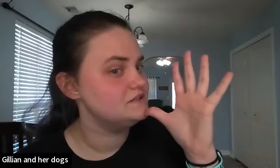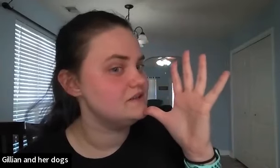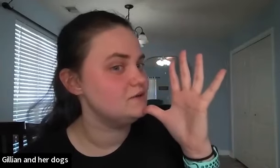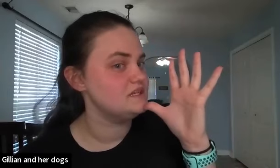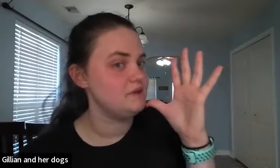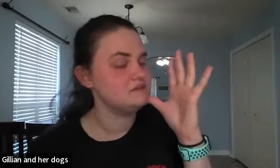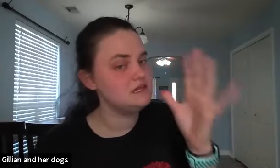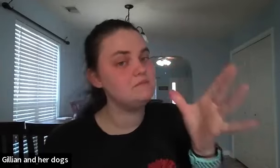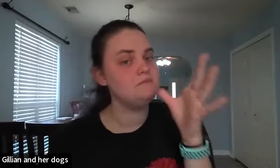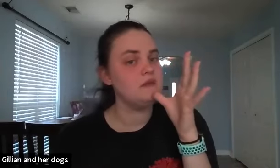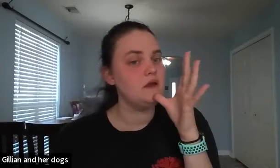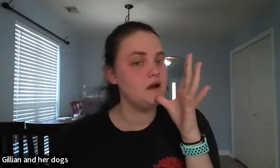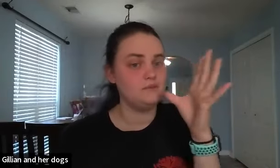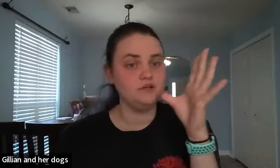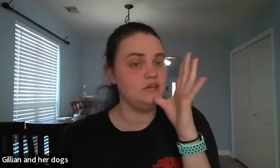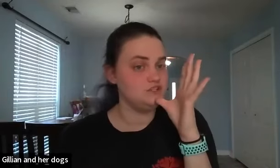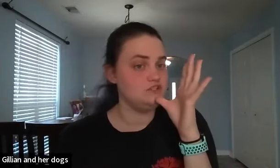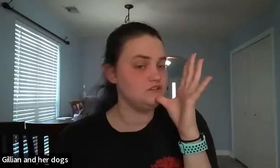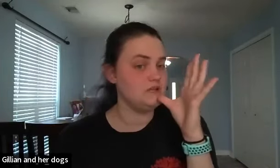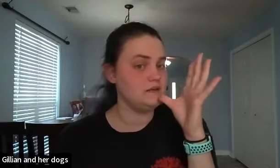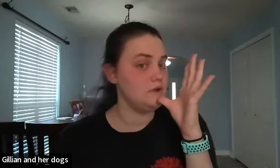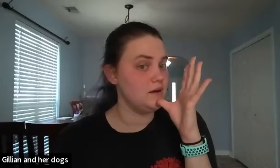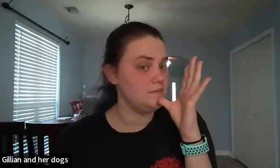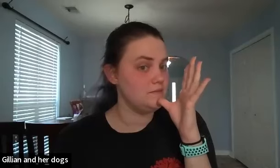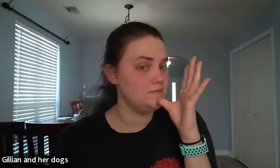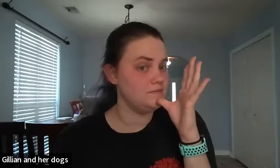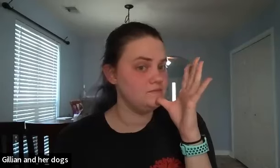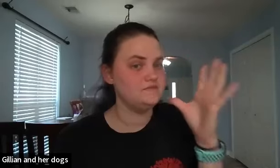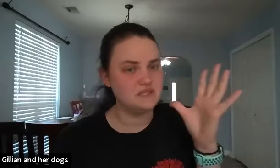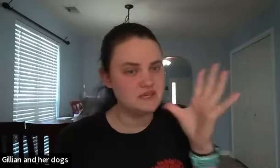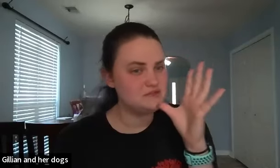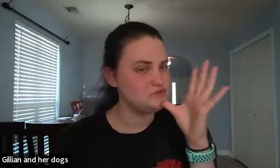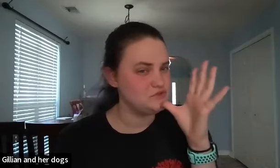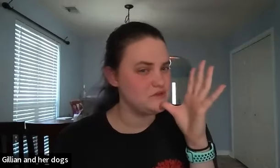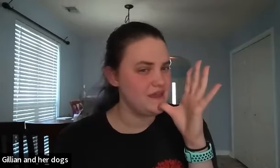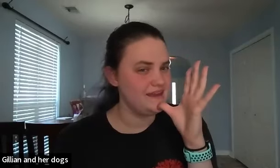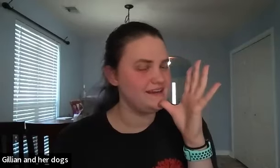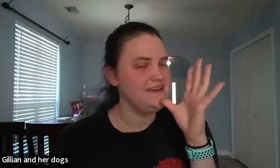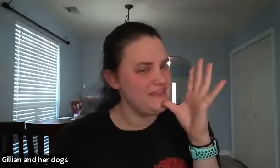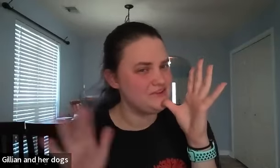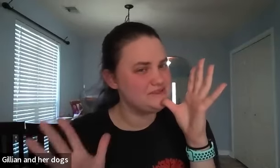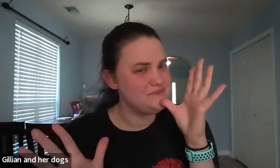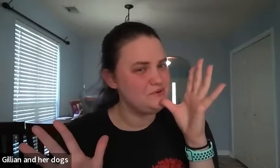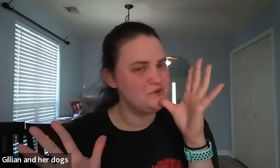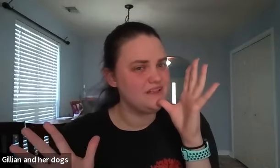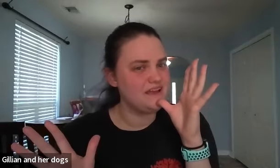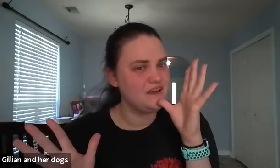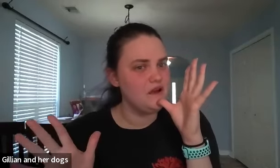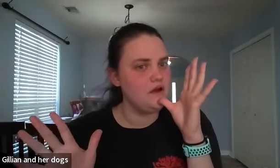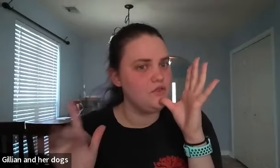gently, almost like bouncing it. But you can just do also plain mom. Some kids will do that. And there are some people who are like,